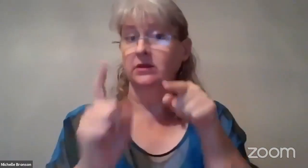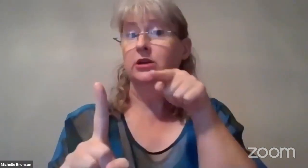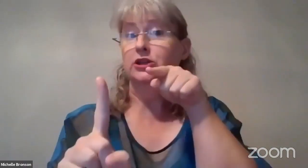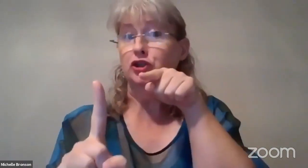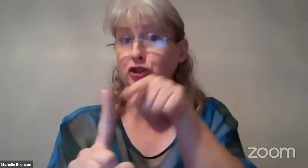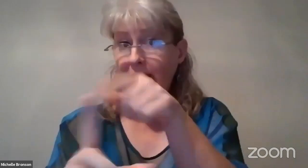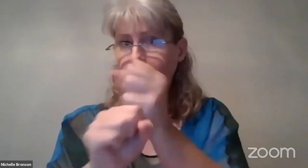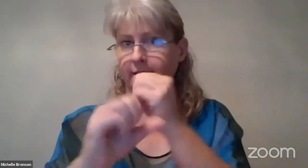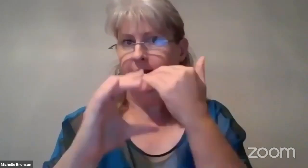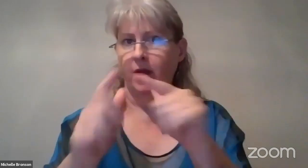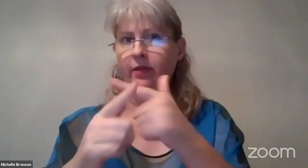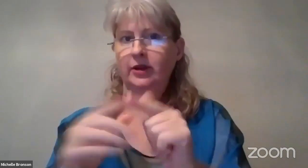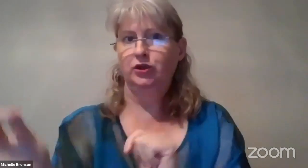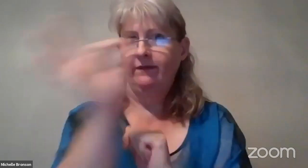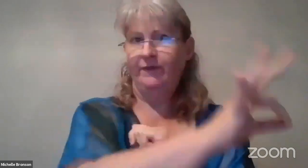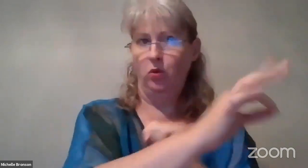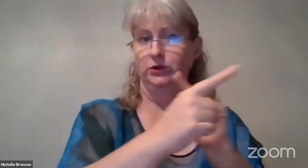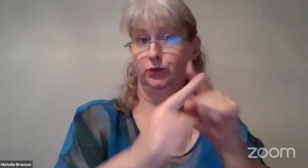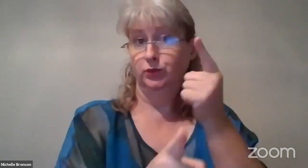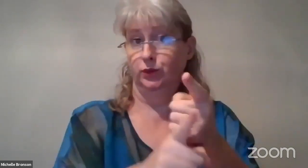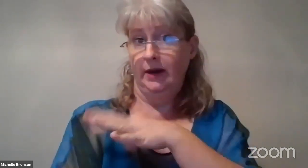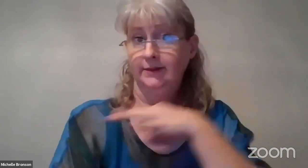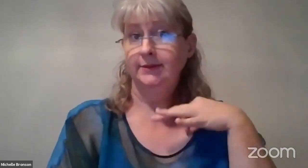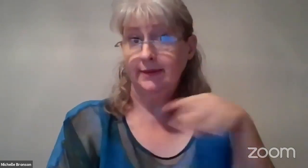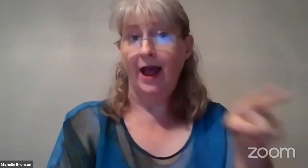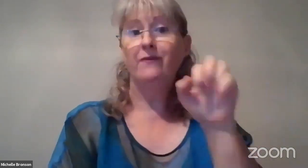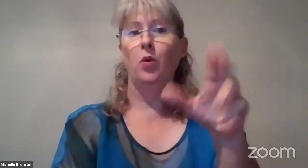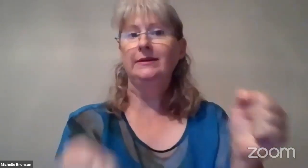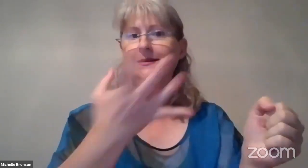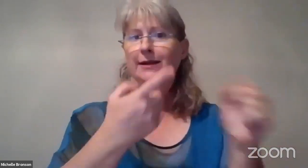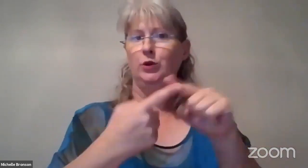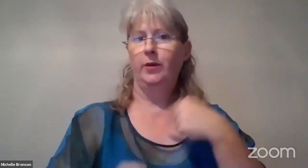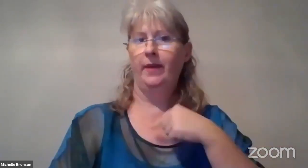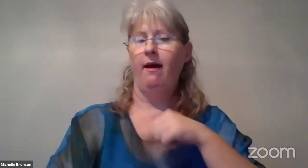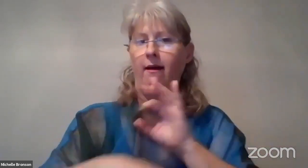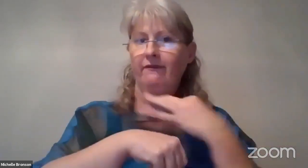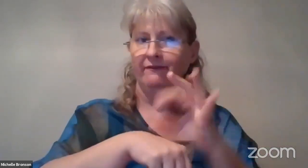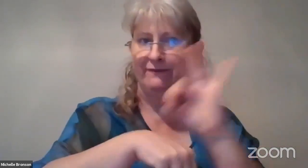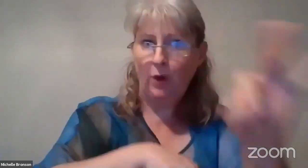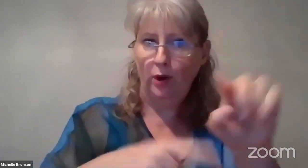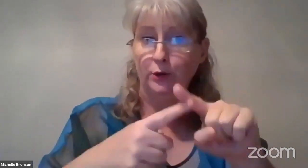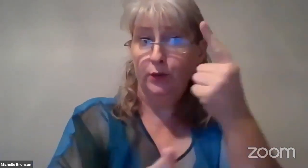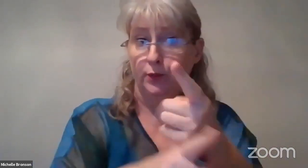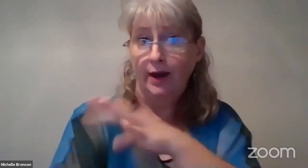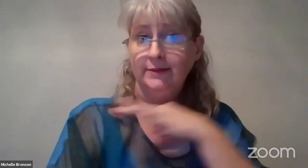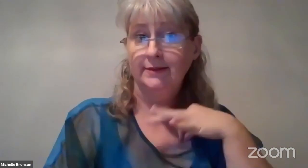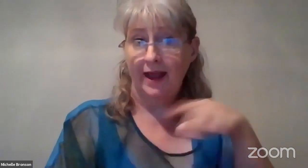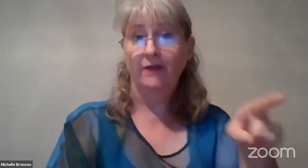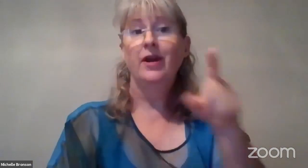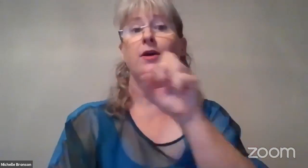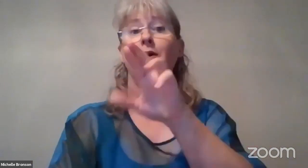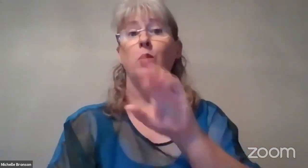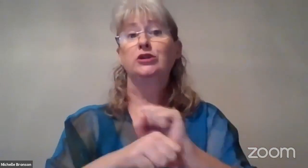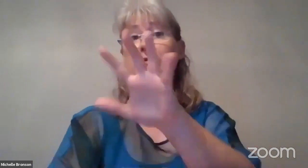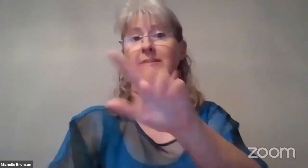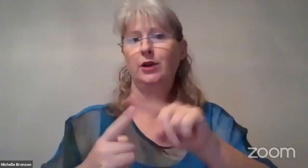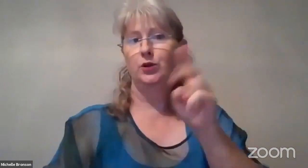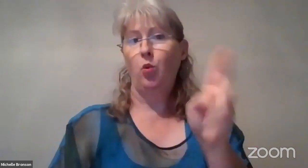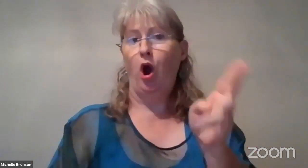Our administrative assistant, Colleen, gets the email and then forwards it appropriately. And if it's sent to me,